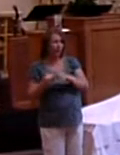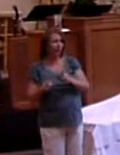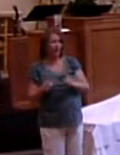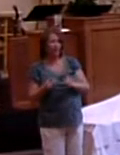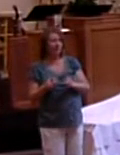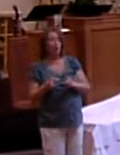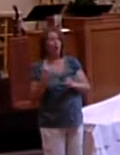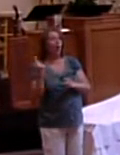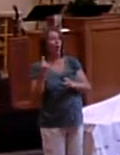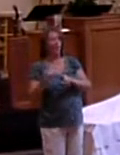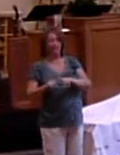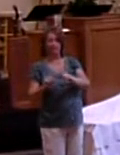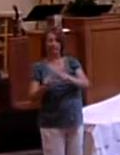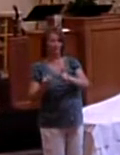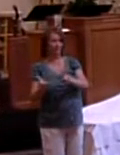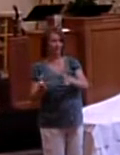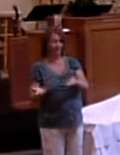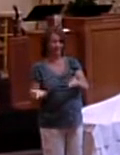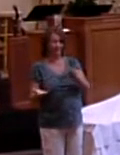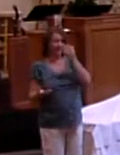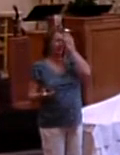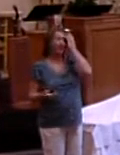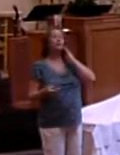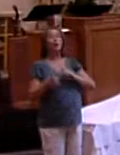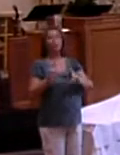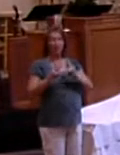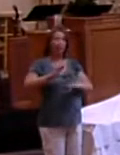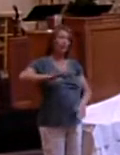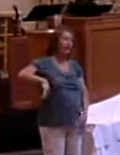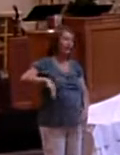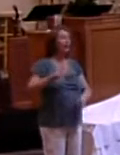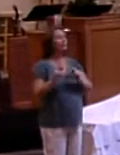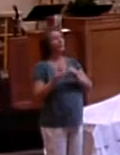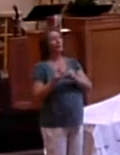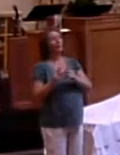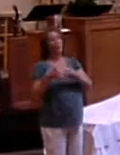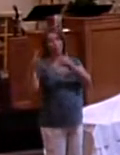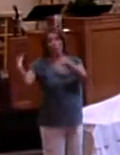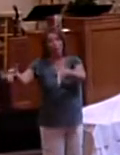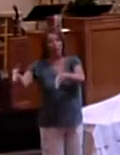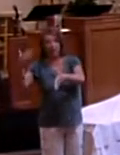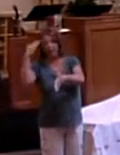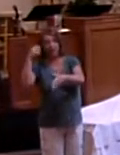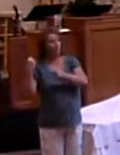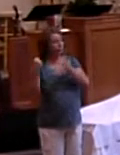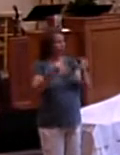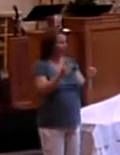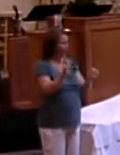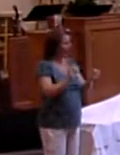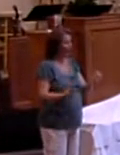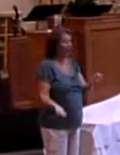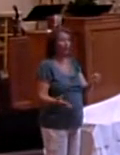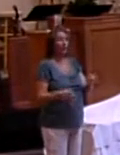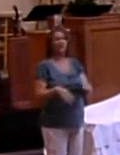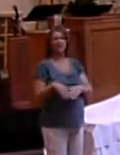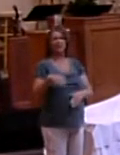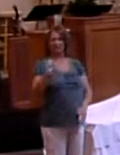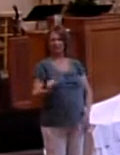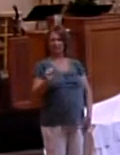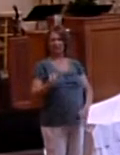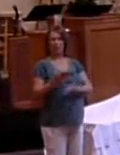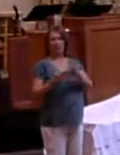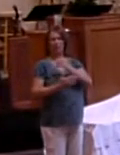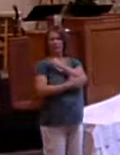planned. And so there was people that were late. There was people that was lost. It was out in the southern part of the county, I guess, or